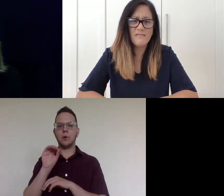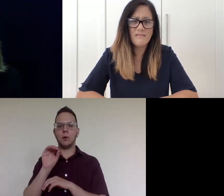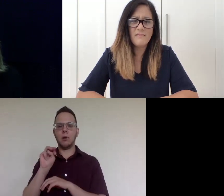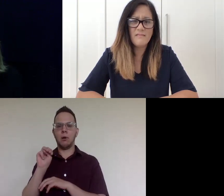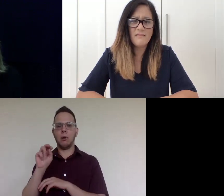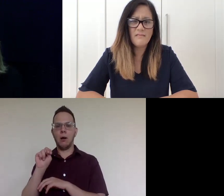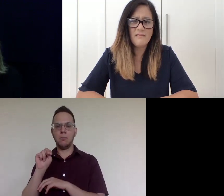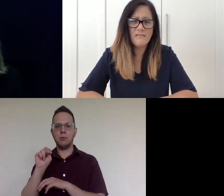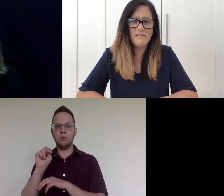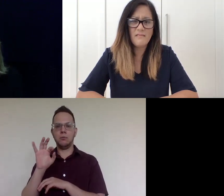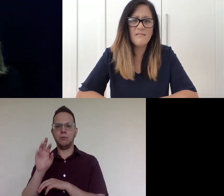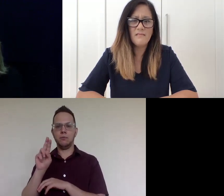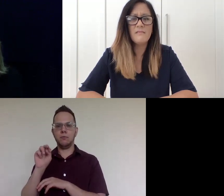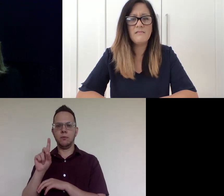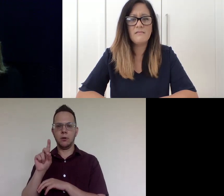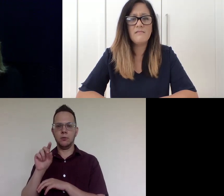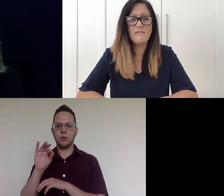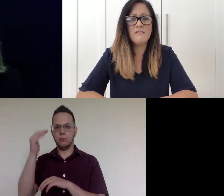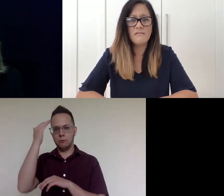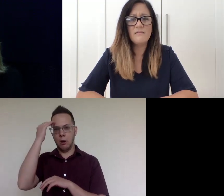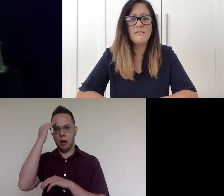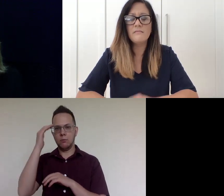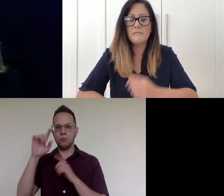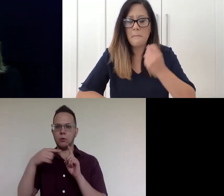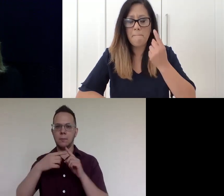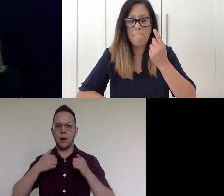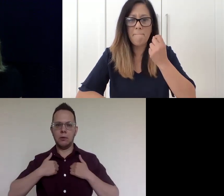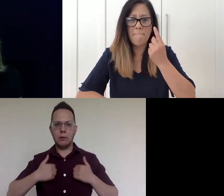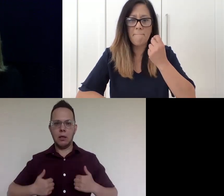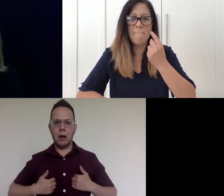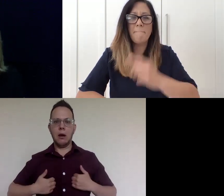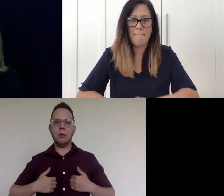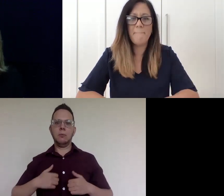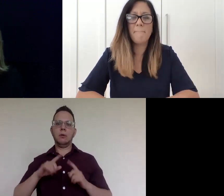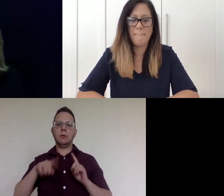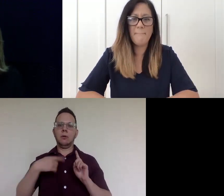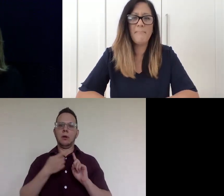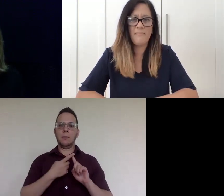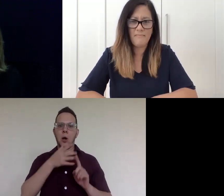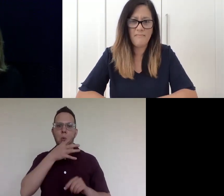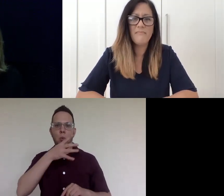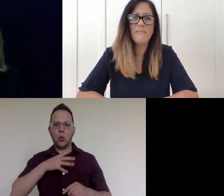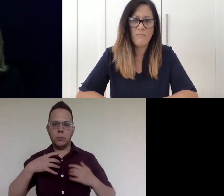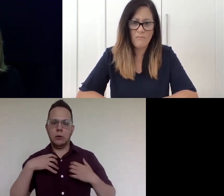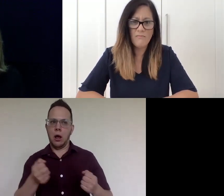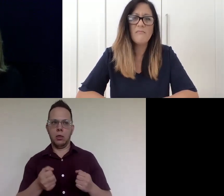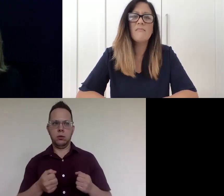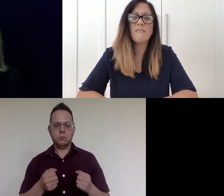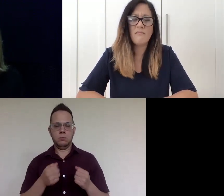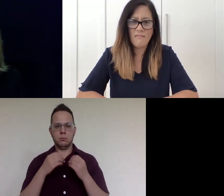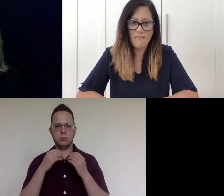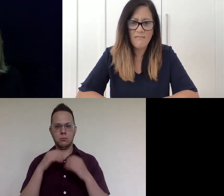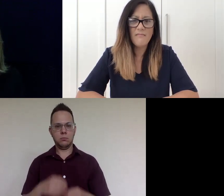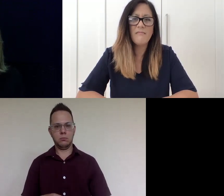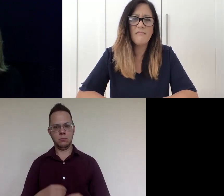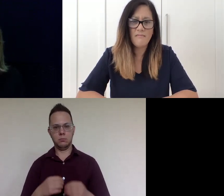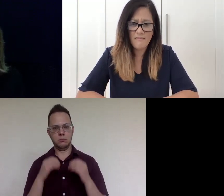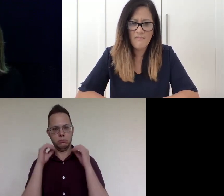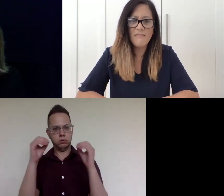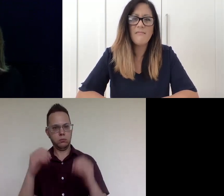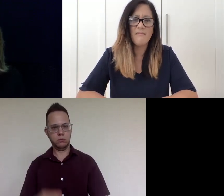knowledge, what I call her common fund of knowledge, the things that we all typically know